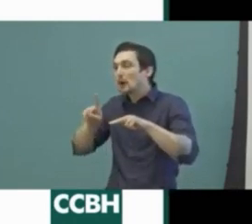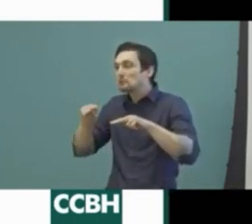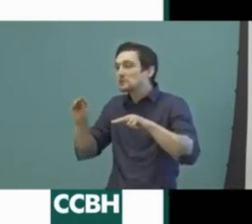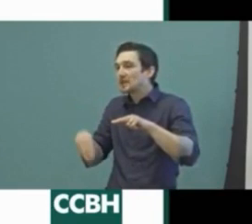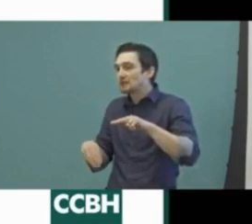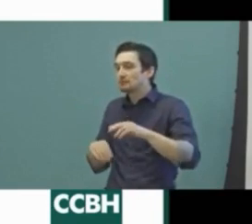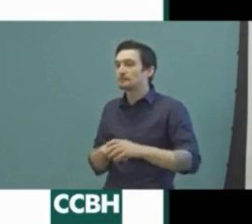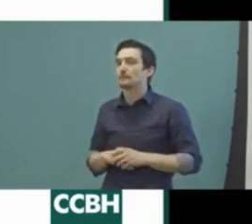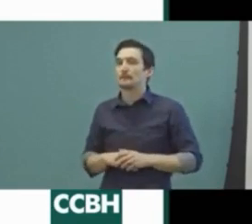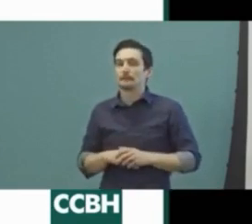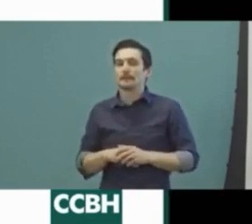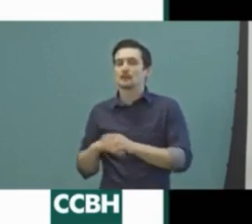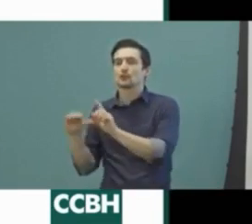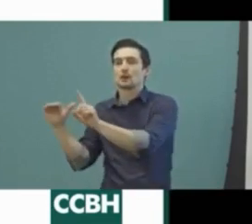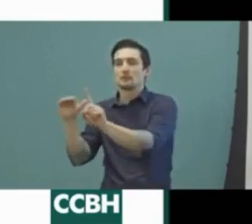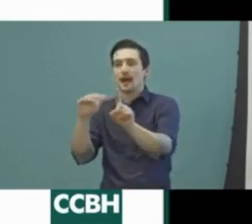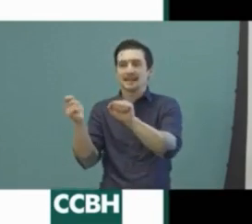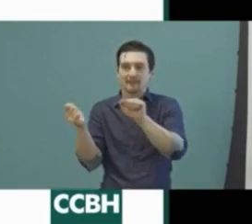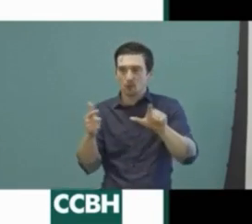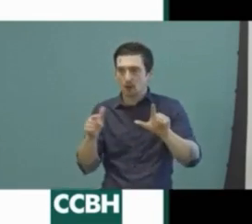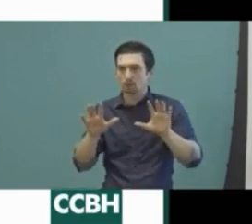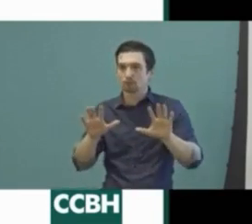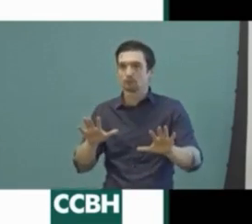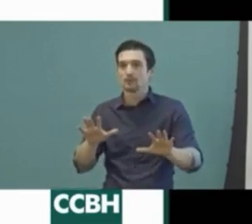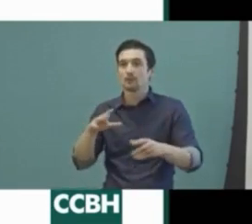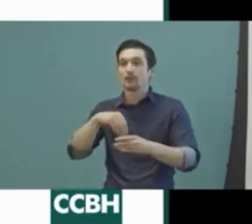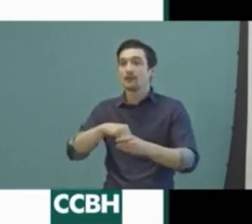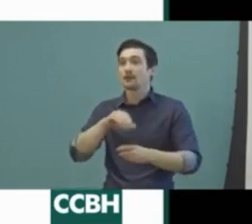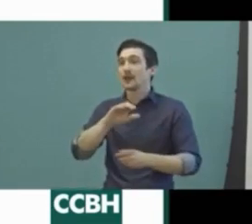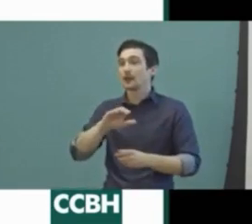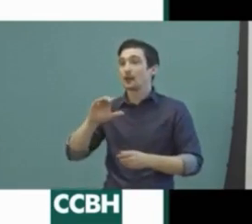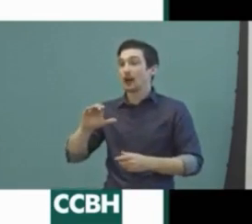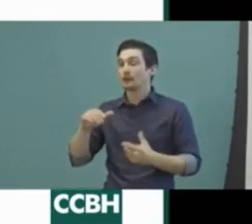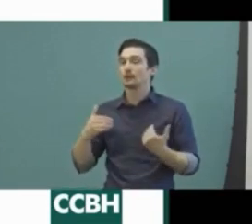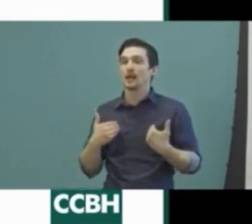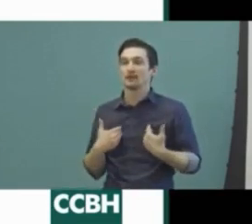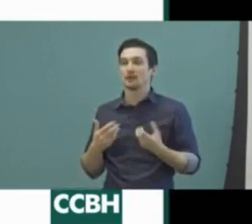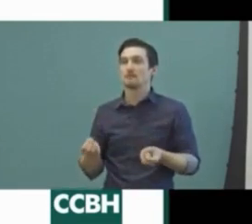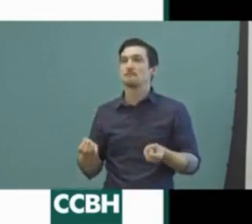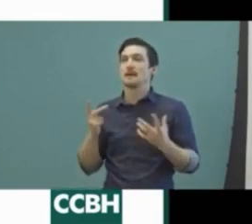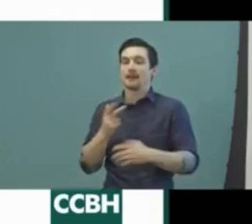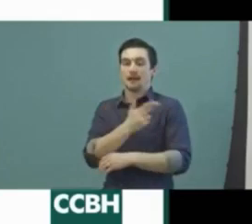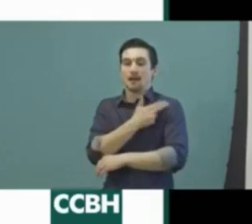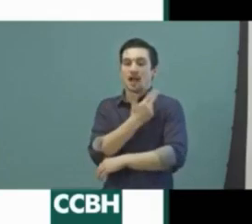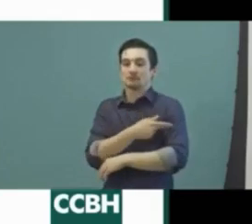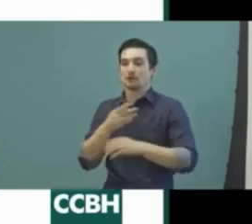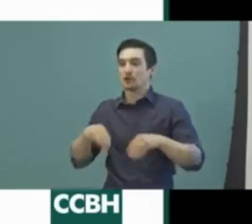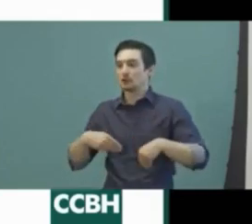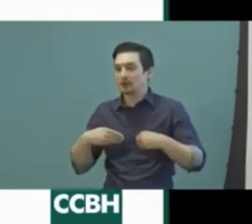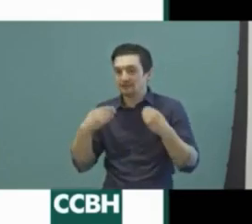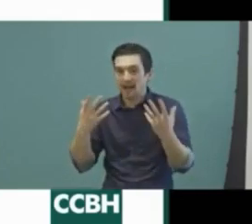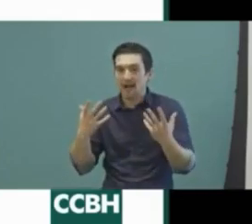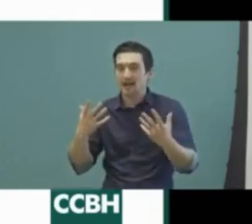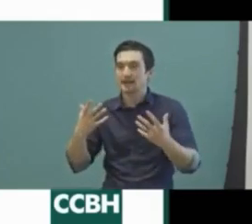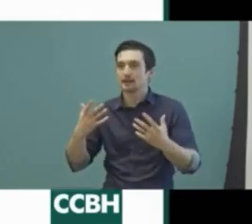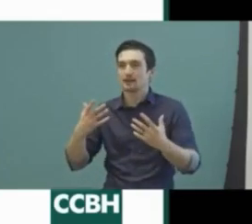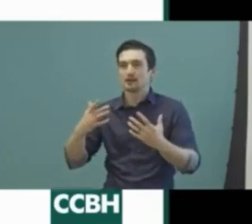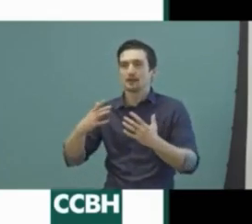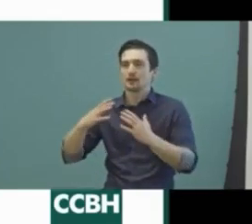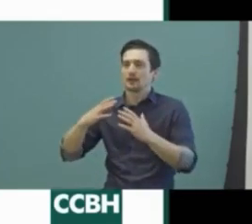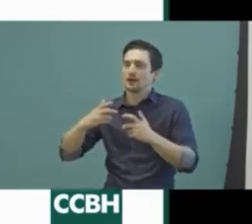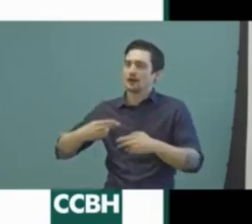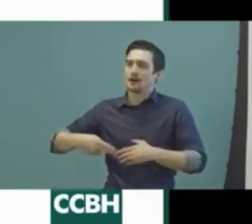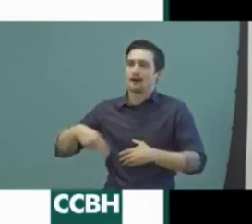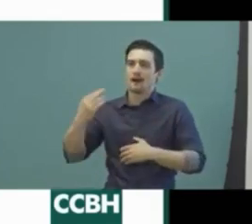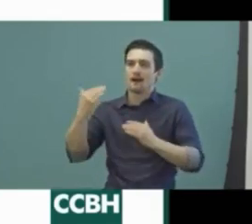And I just want to remind everyone again that in Cuyahoga County, we have a lot of hospitals that provide high-level care